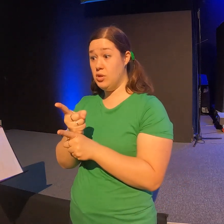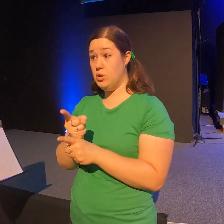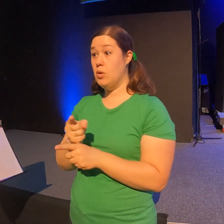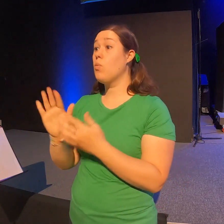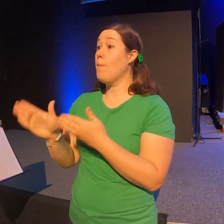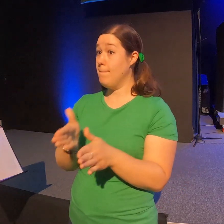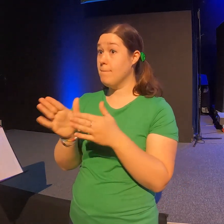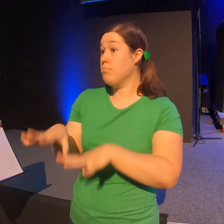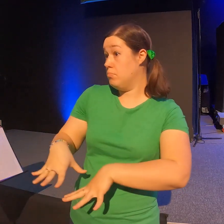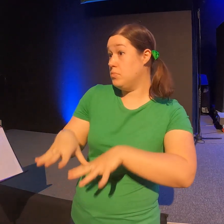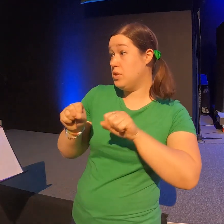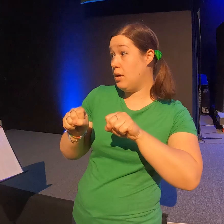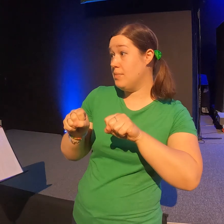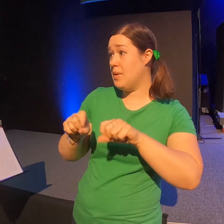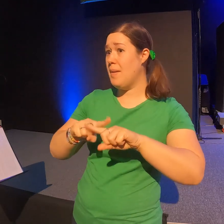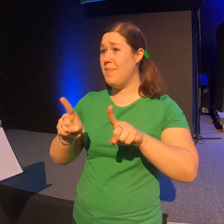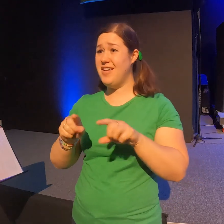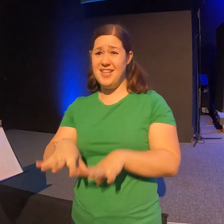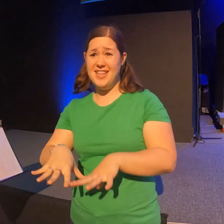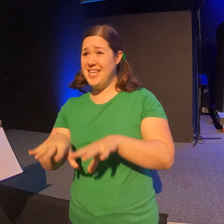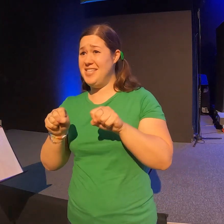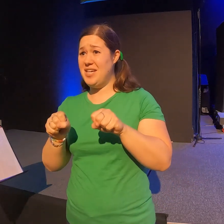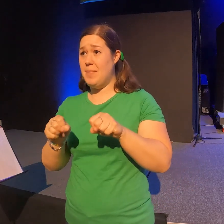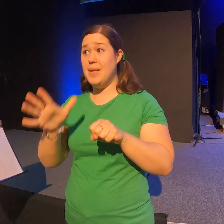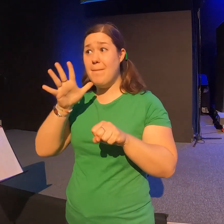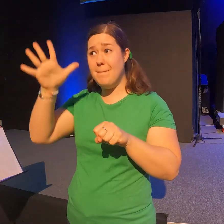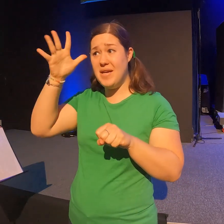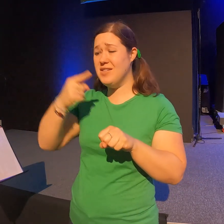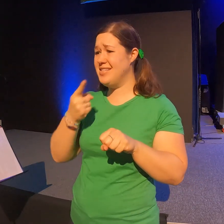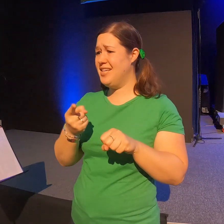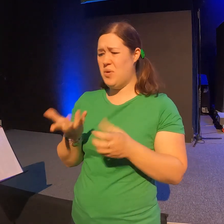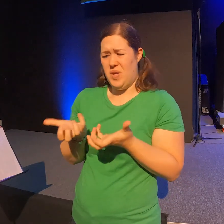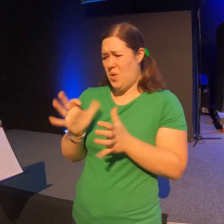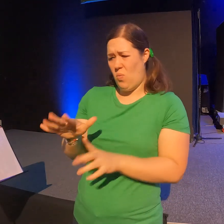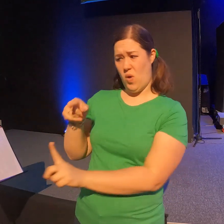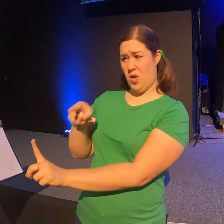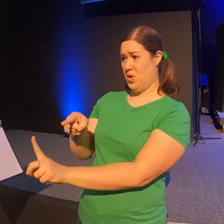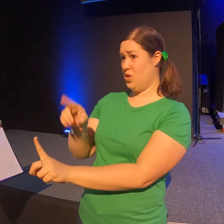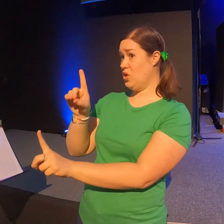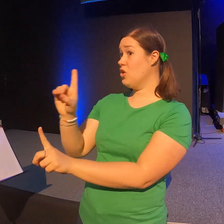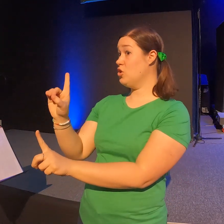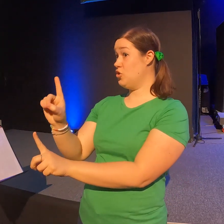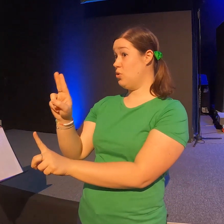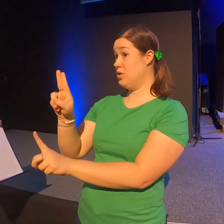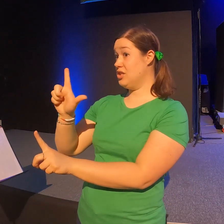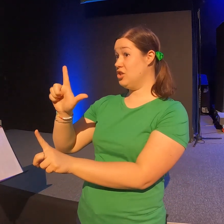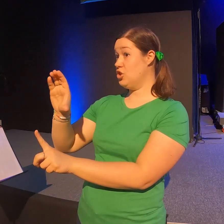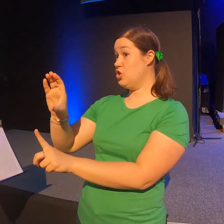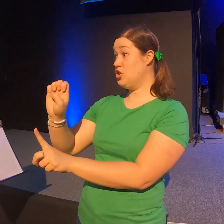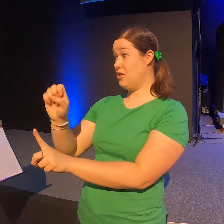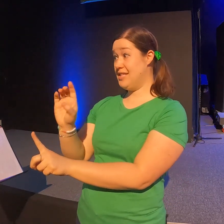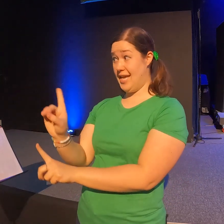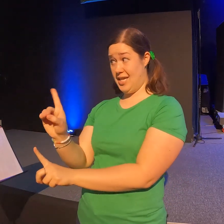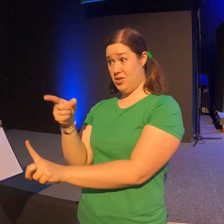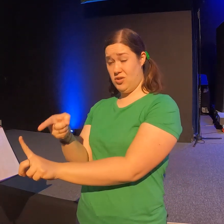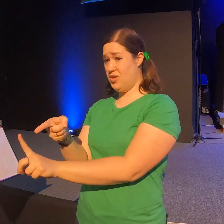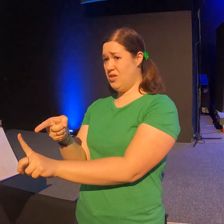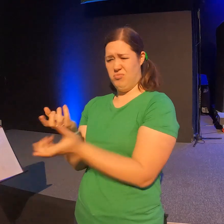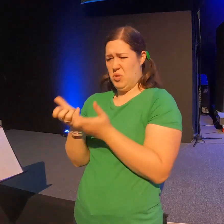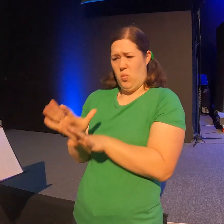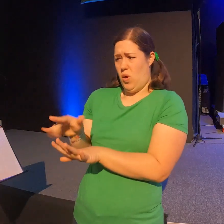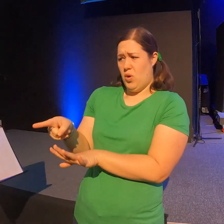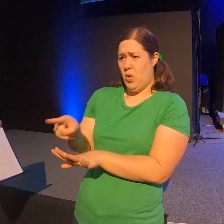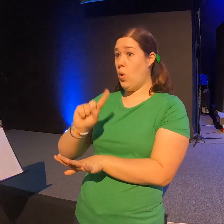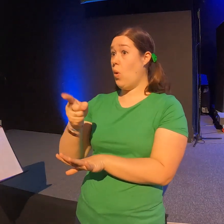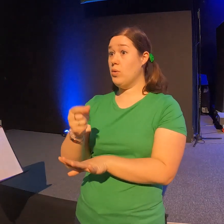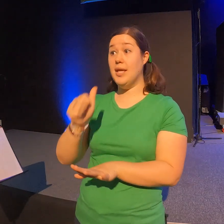adoptive parents said, "We don't want Dulce." They only wanted the younger children, and so they turned Dulce back over. Imagine the hurt and despair